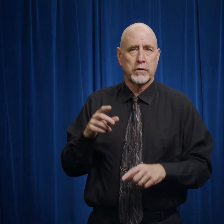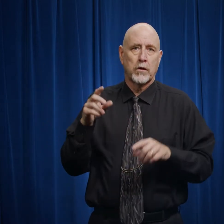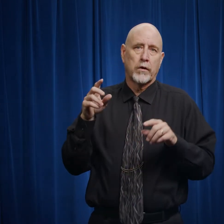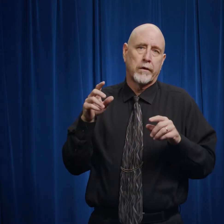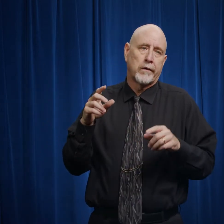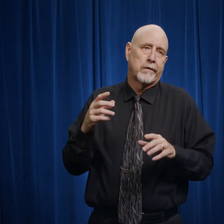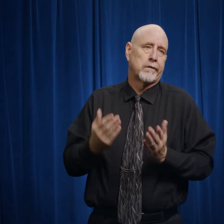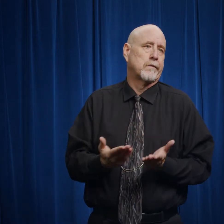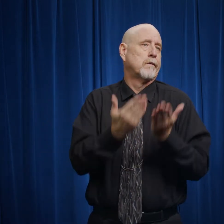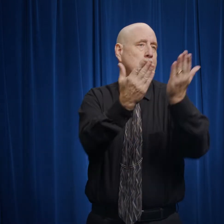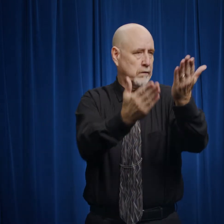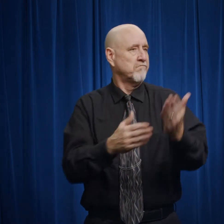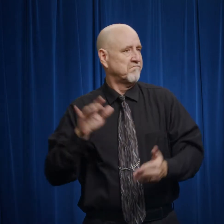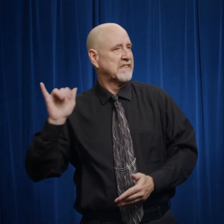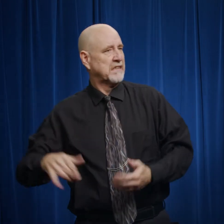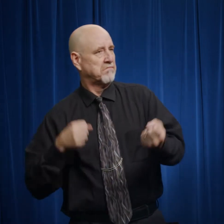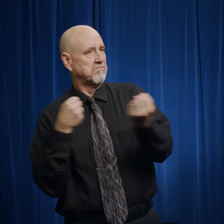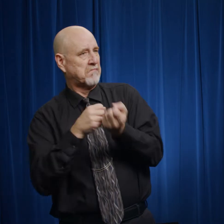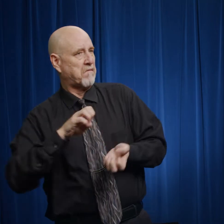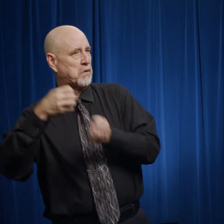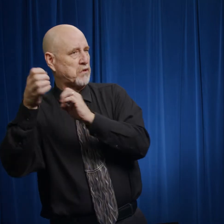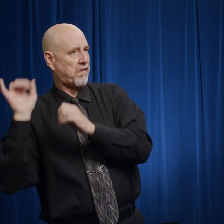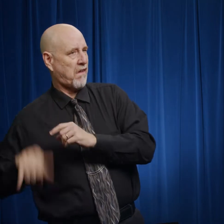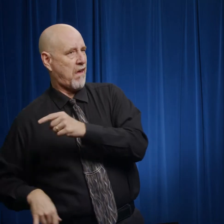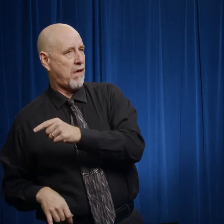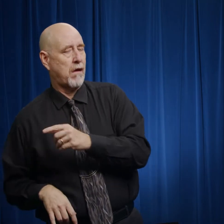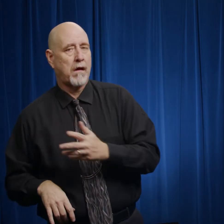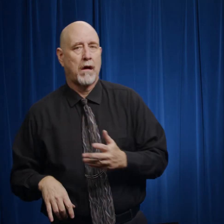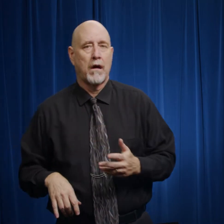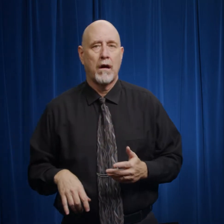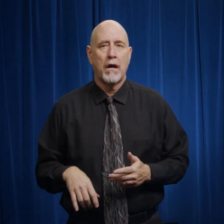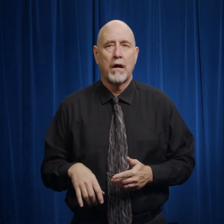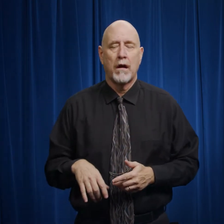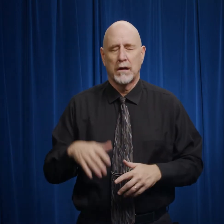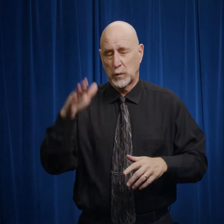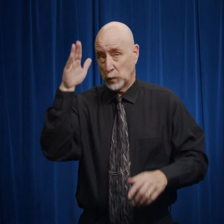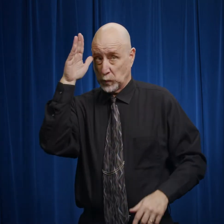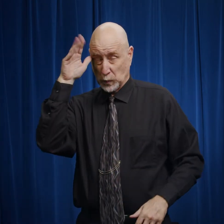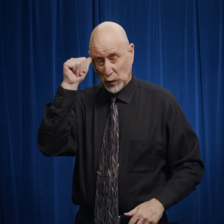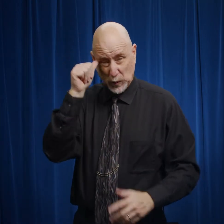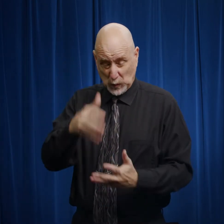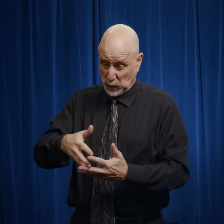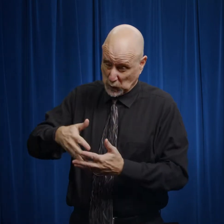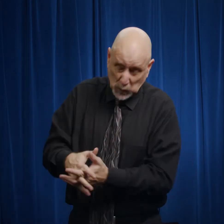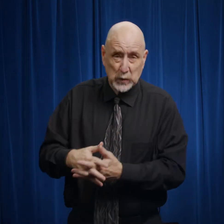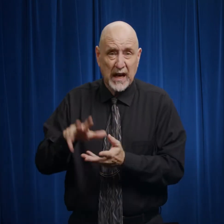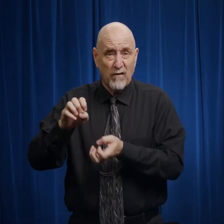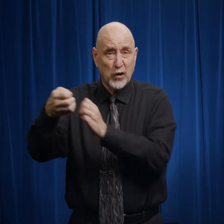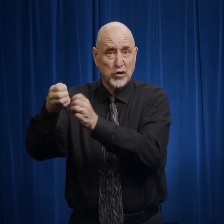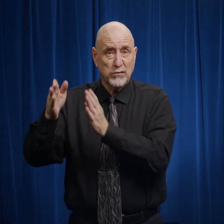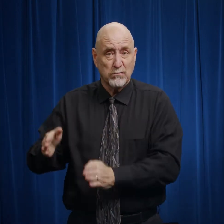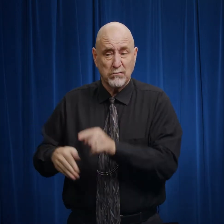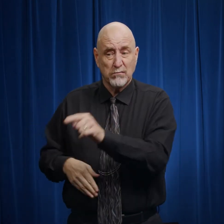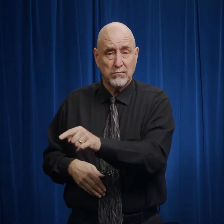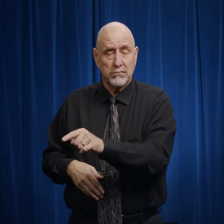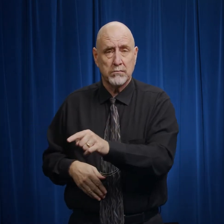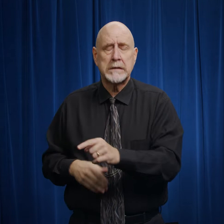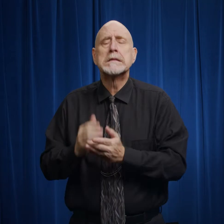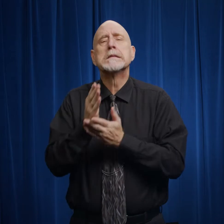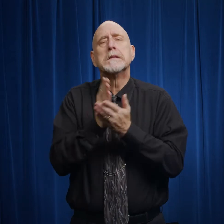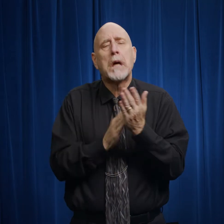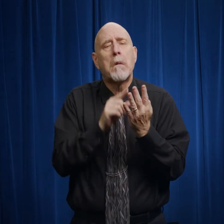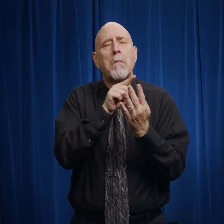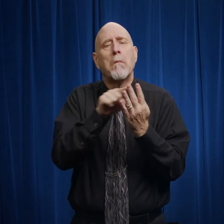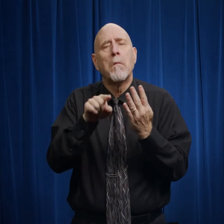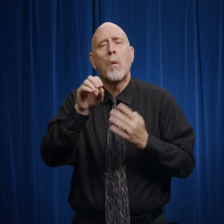that people will put forth as proof of evolution. The die-hard evolutionists still attempt to say